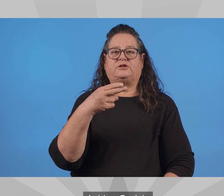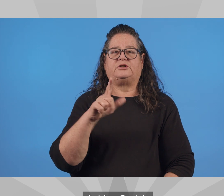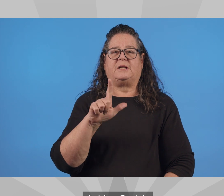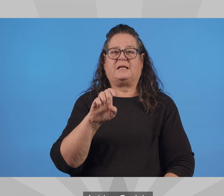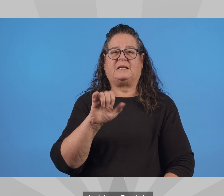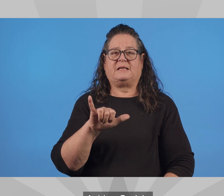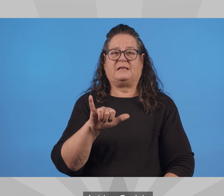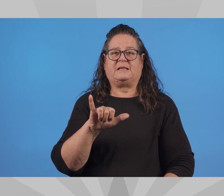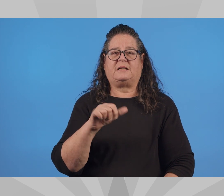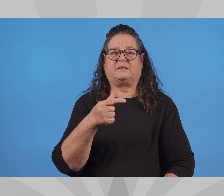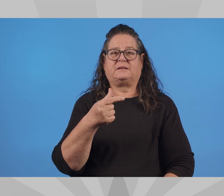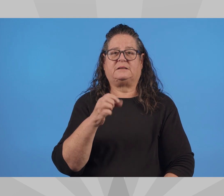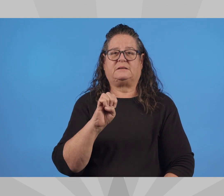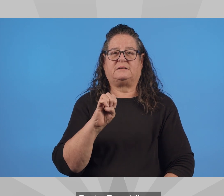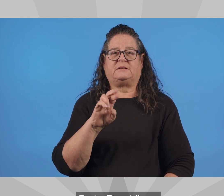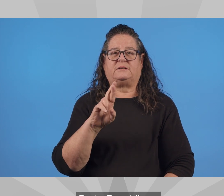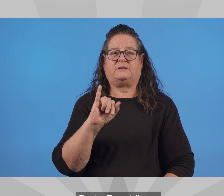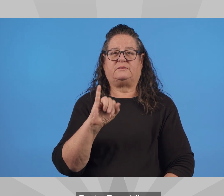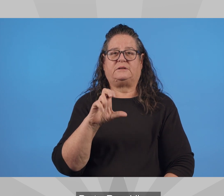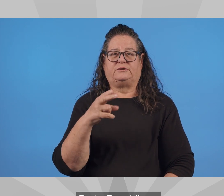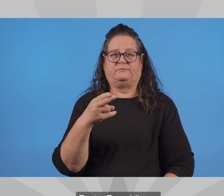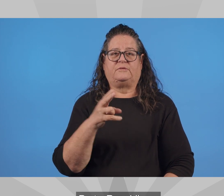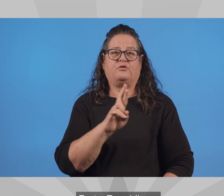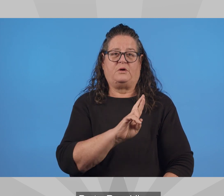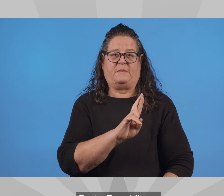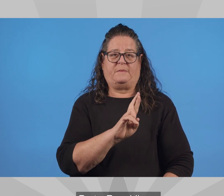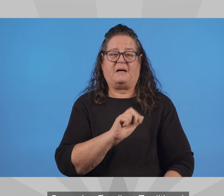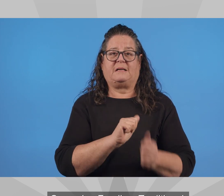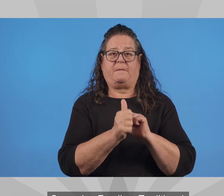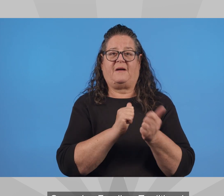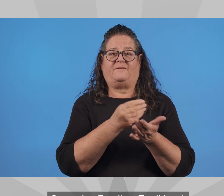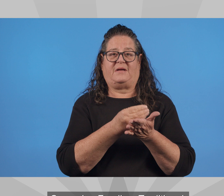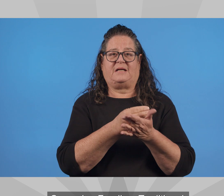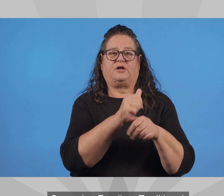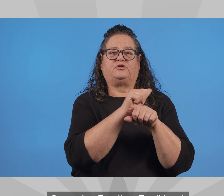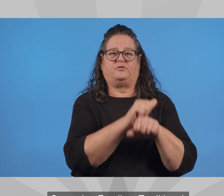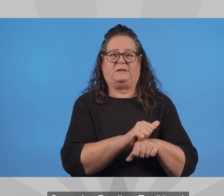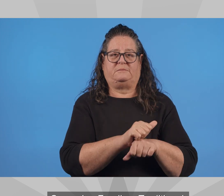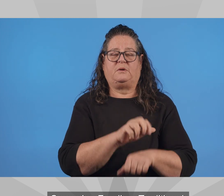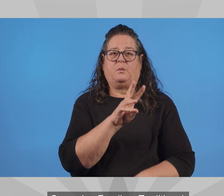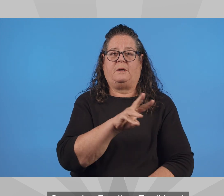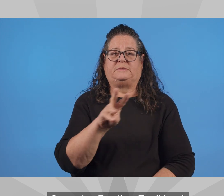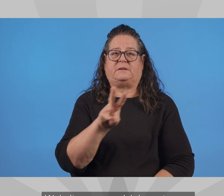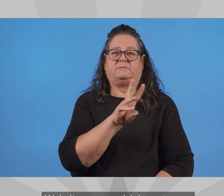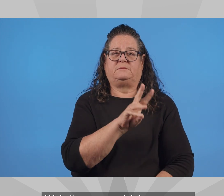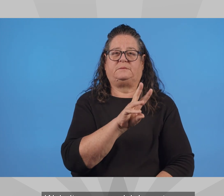Ashley Gerich. Party, Republican. Campaign funding, traditional. Website,